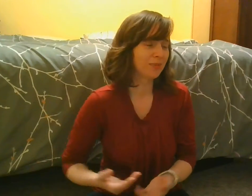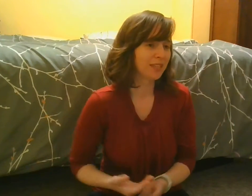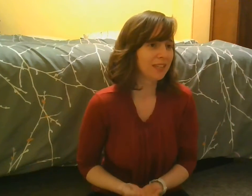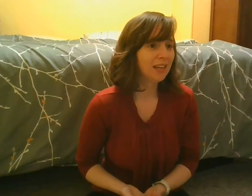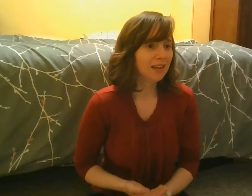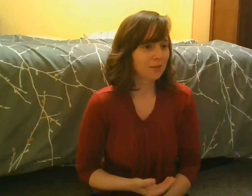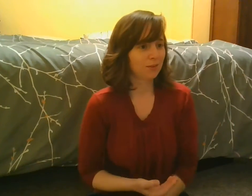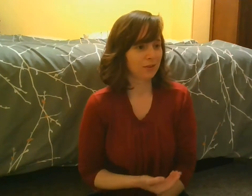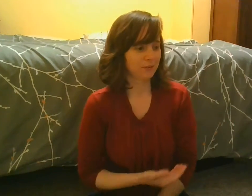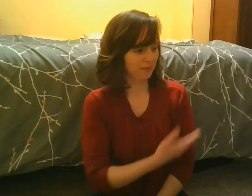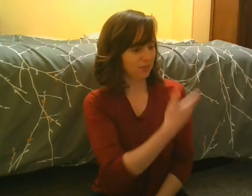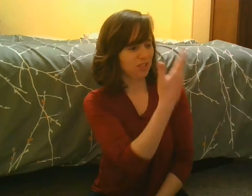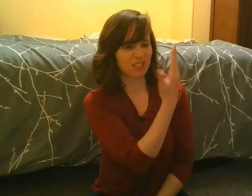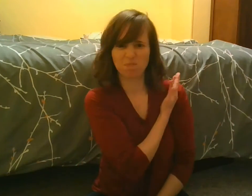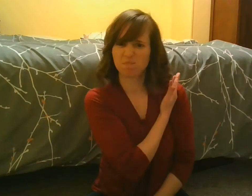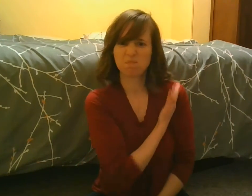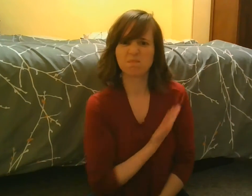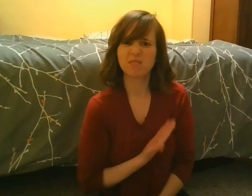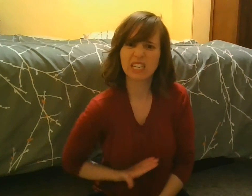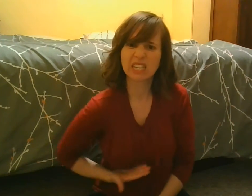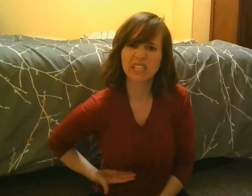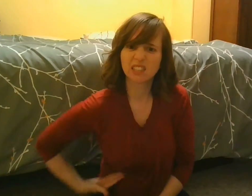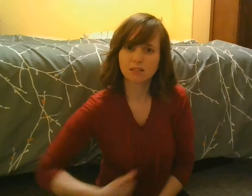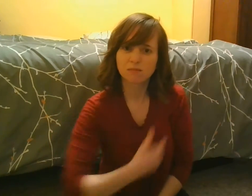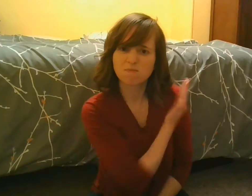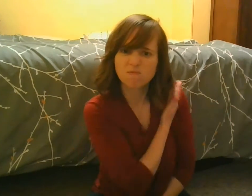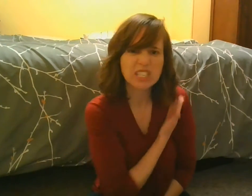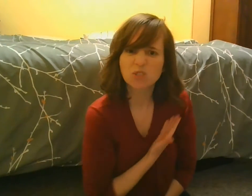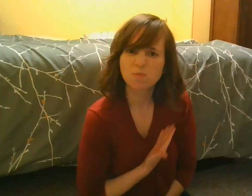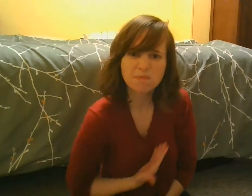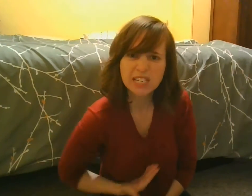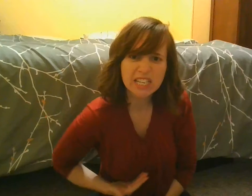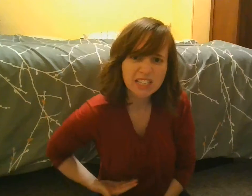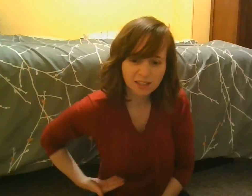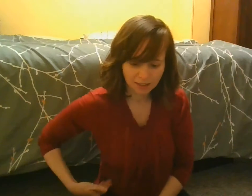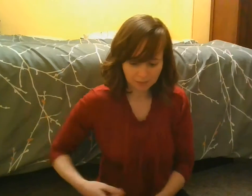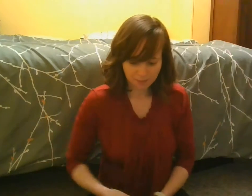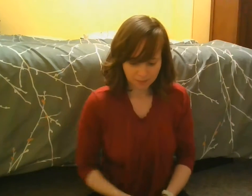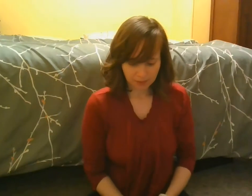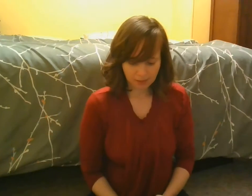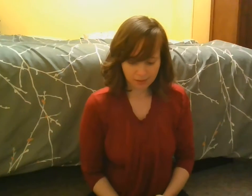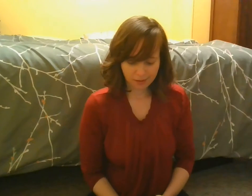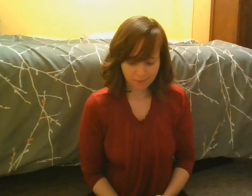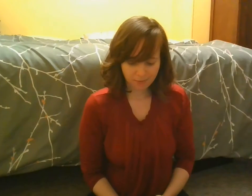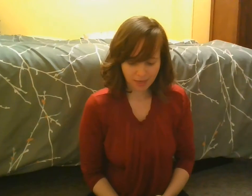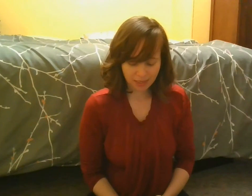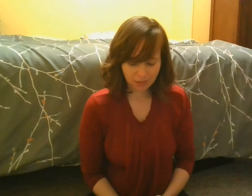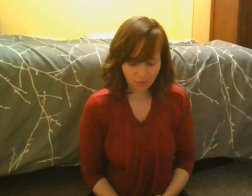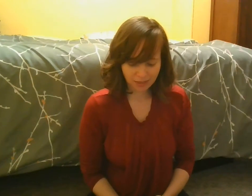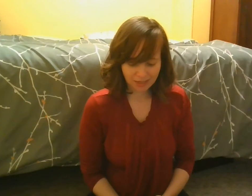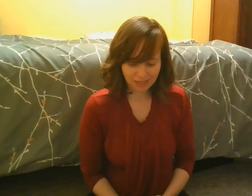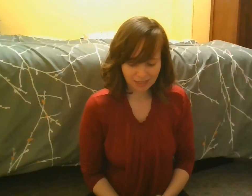something. So you just mean, so mean. Next one